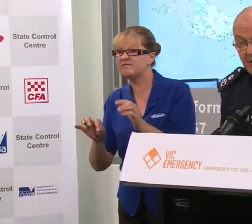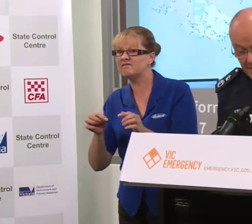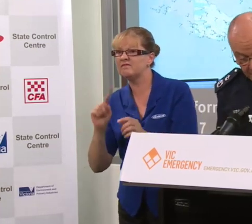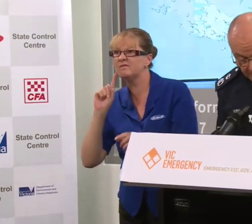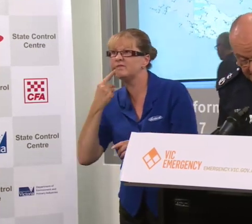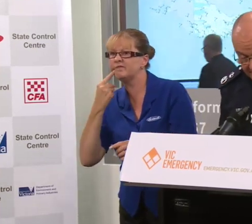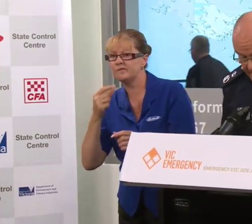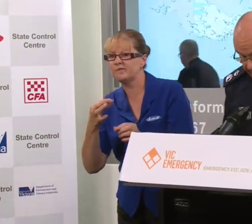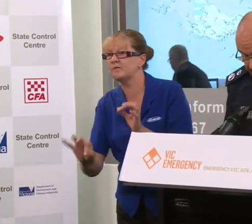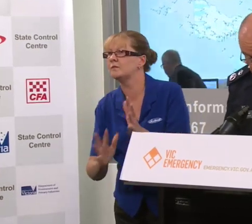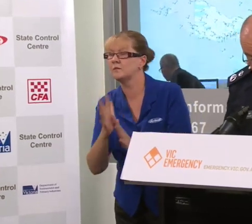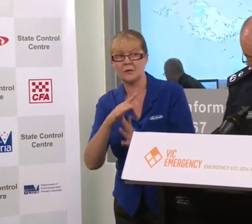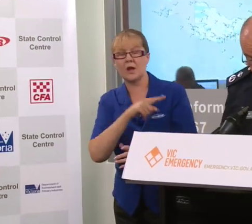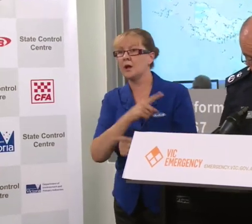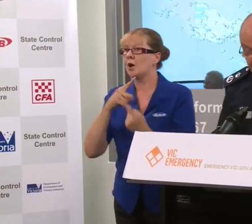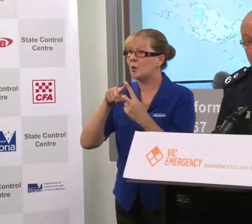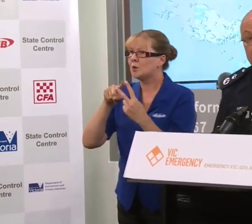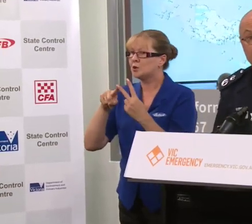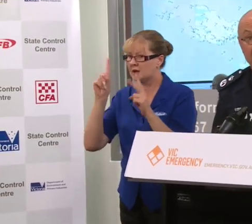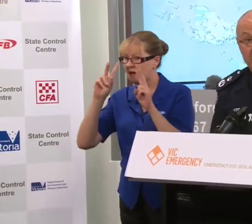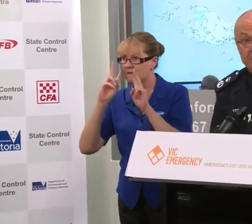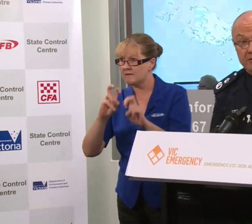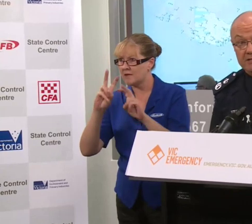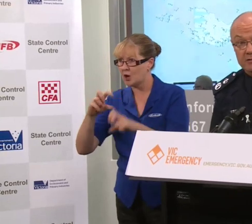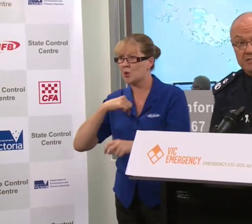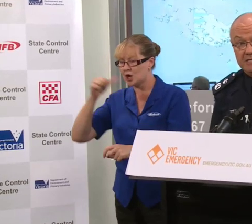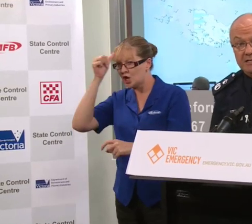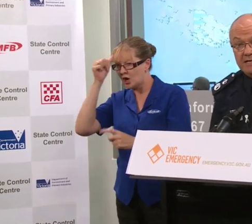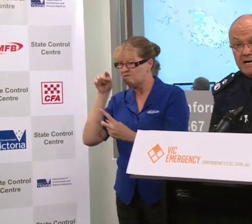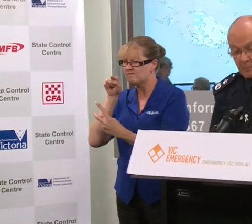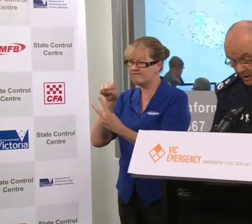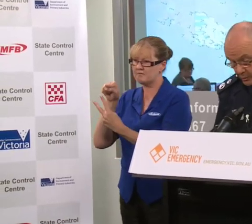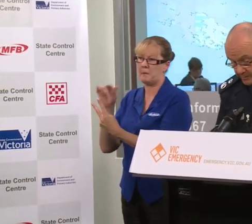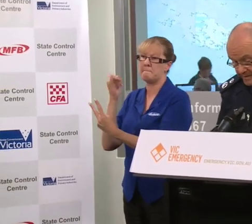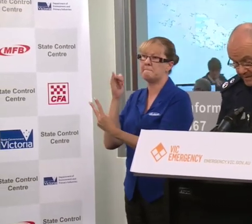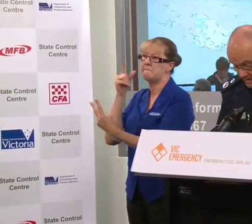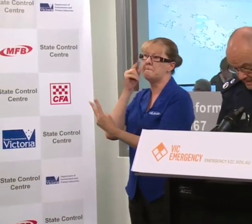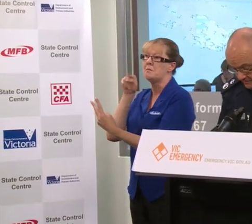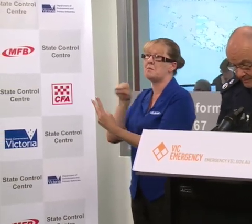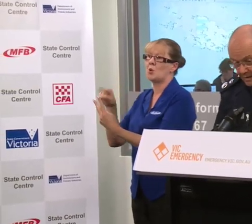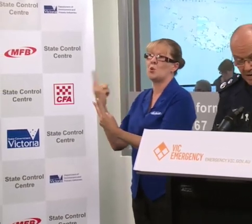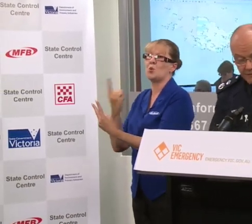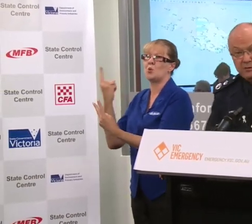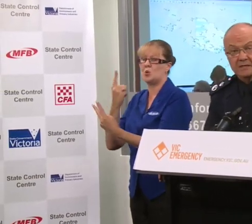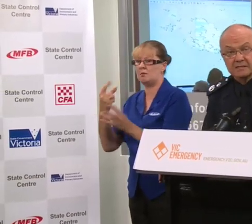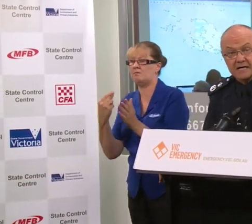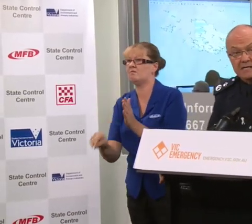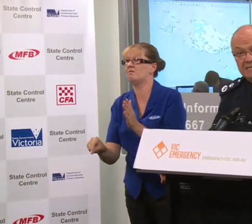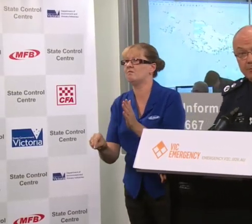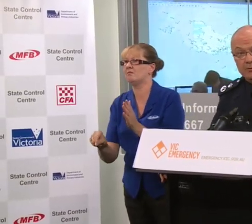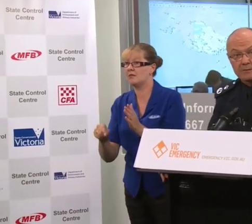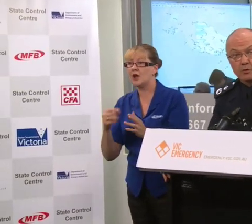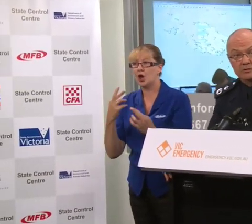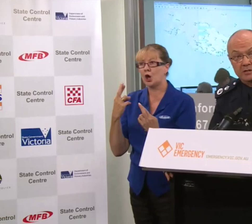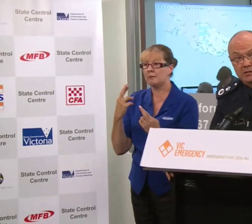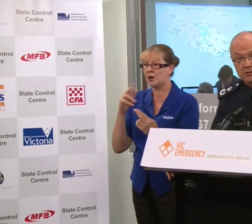There are a couple of investigations that are underway that we do have people of interest, and I would be hopeful that some